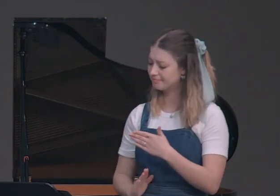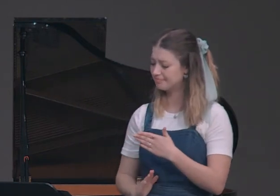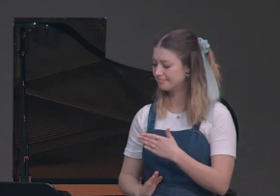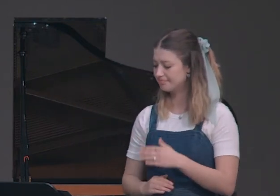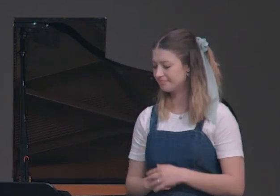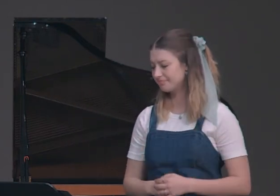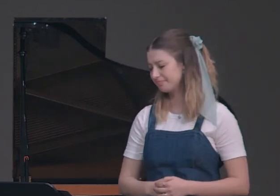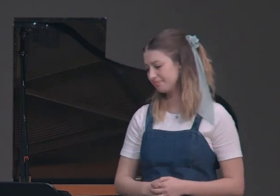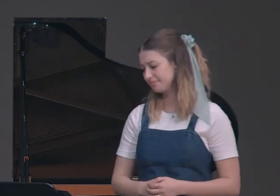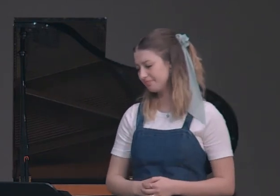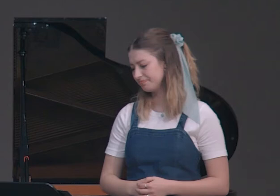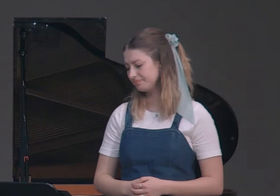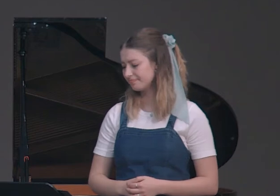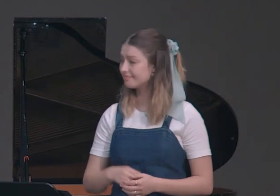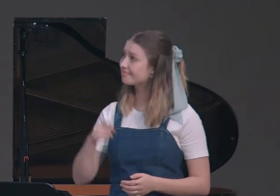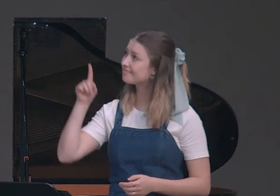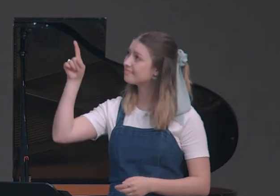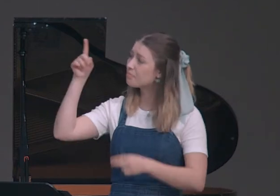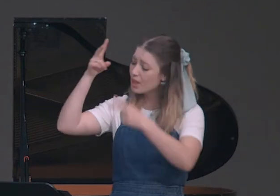reverence, true